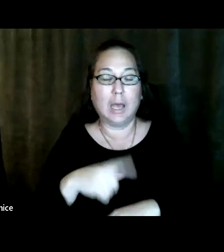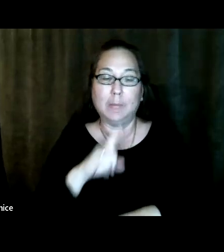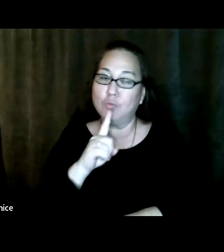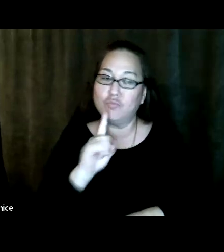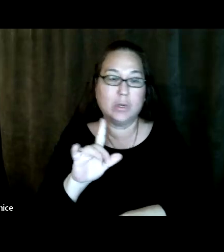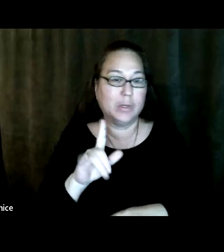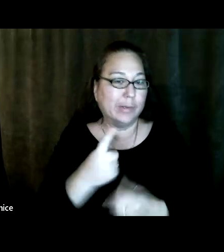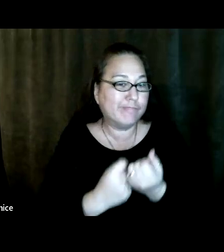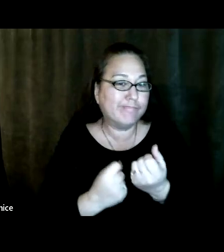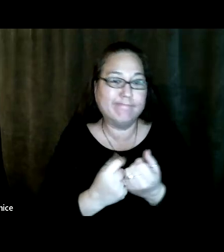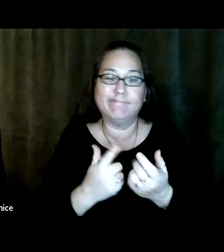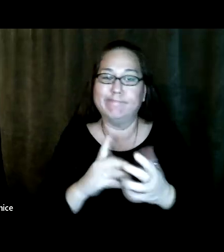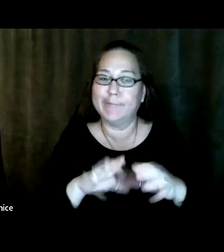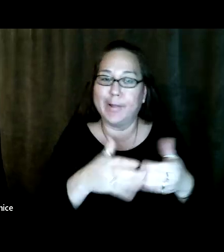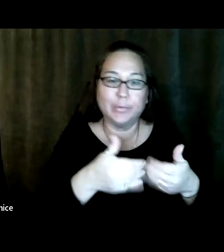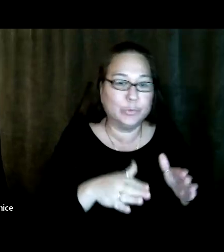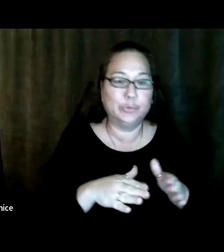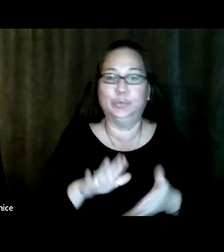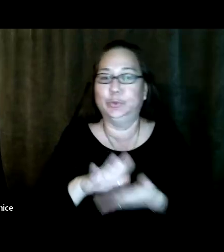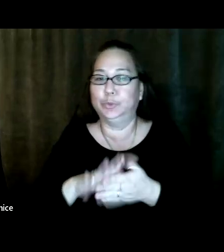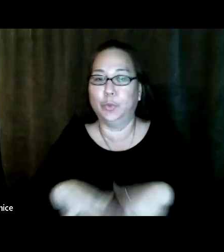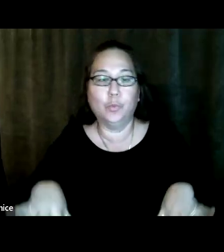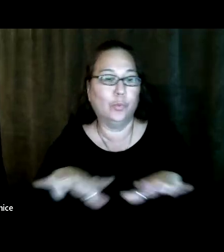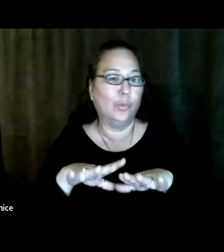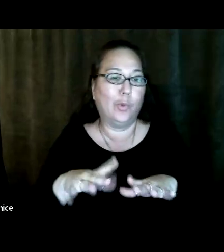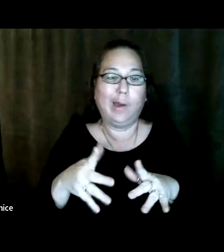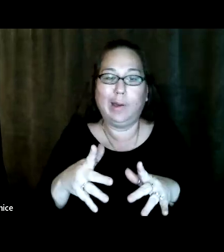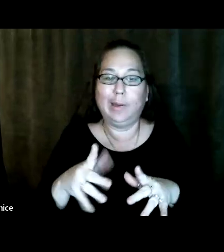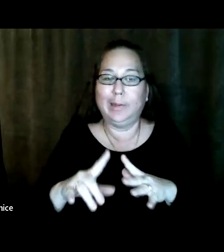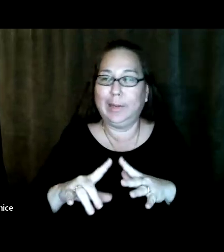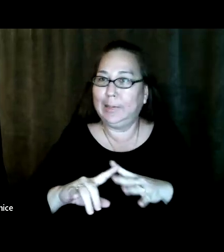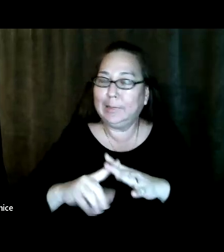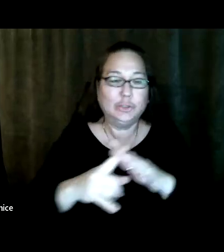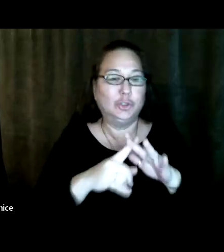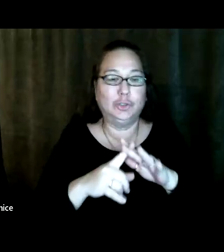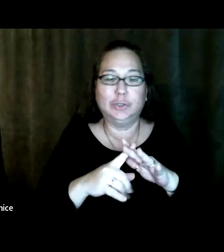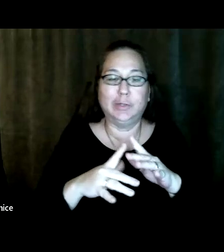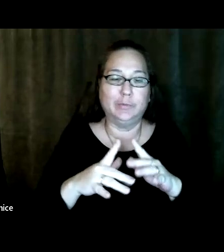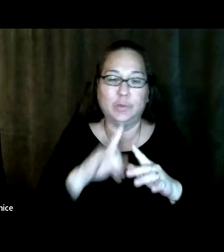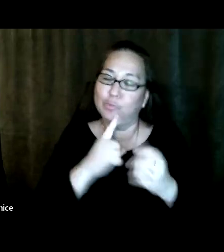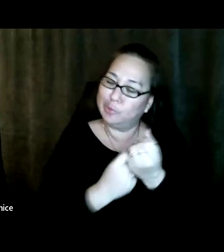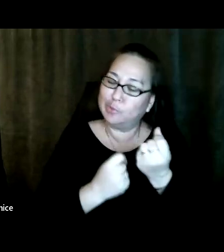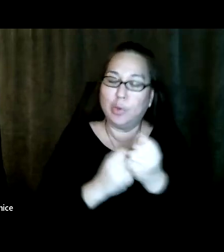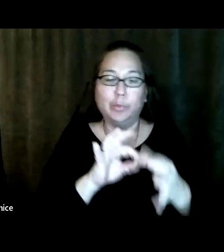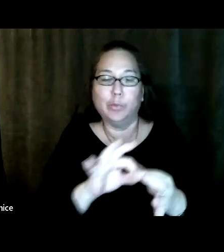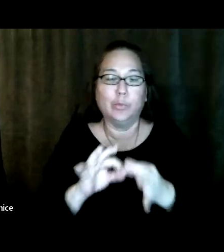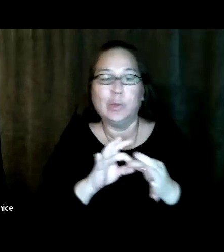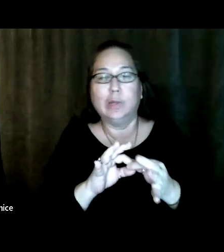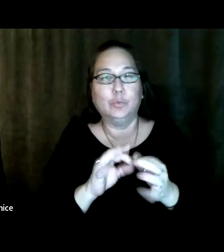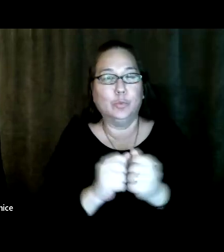with families, the community, and coworkers. I've had the honor and the privilege to witness the